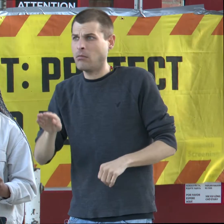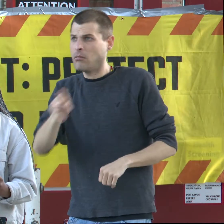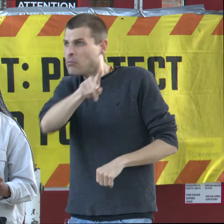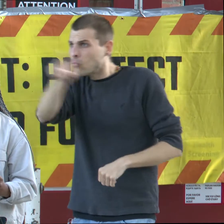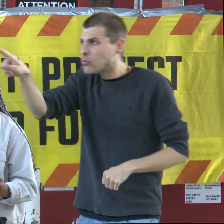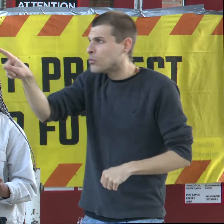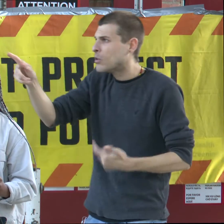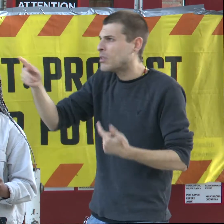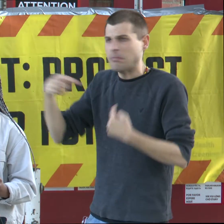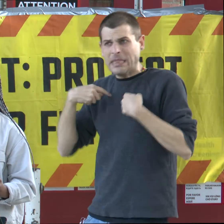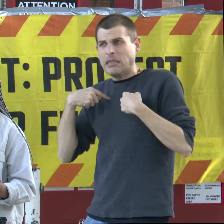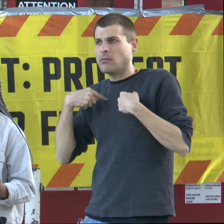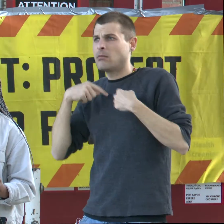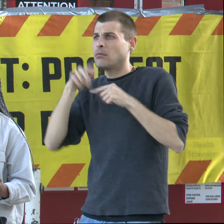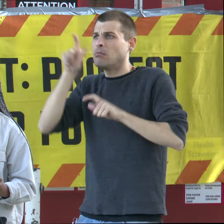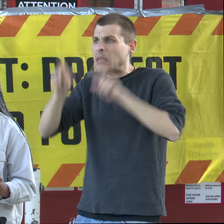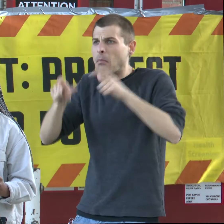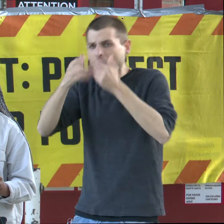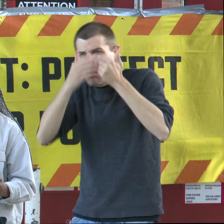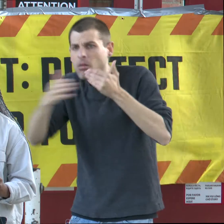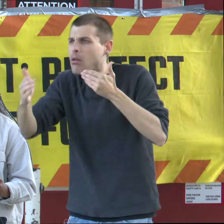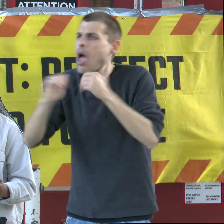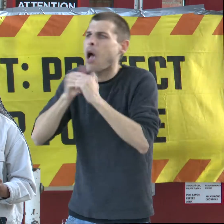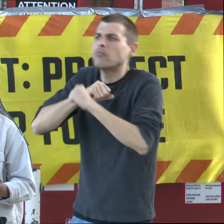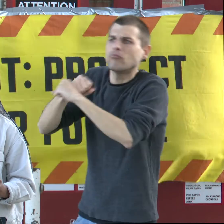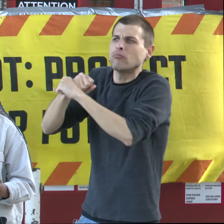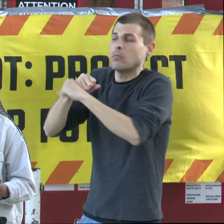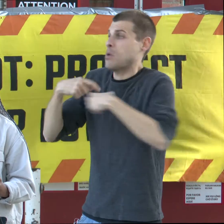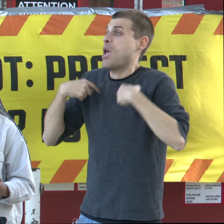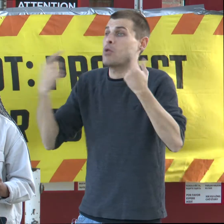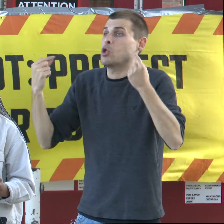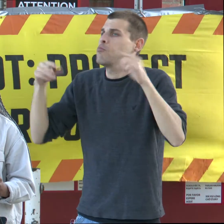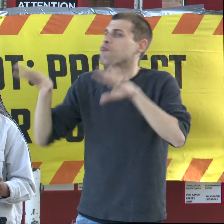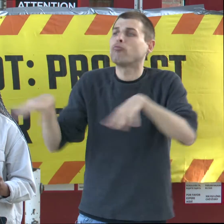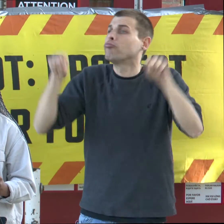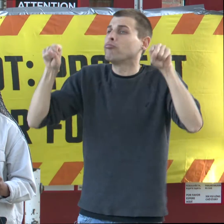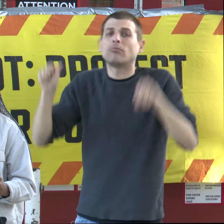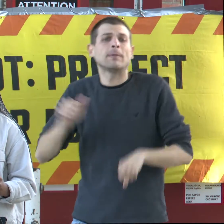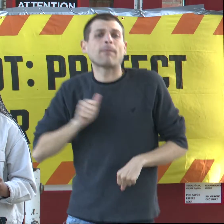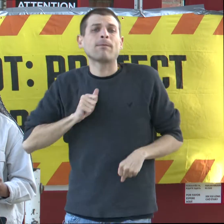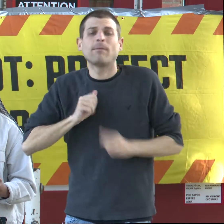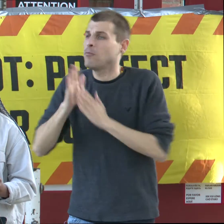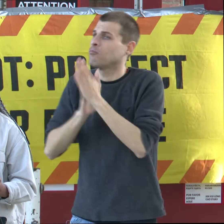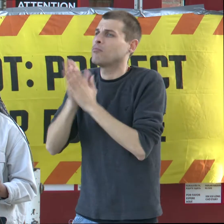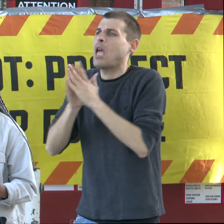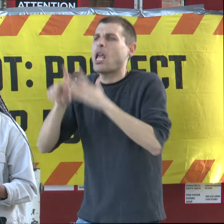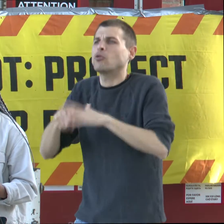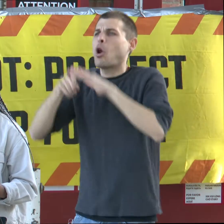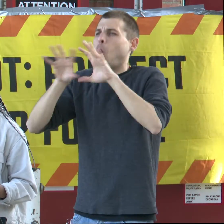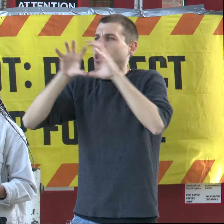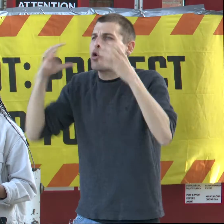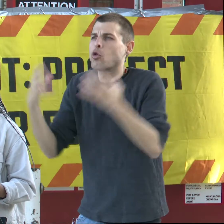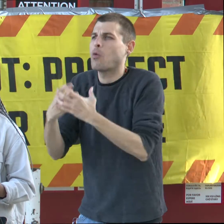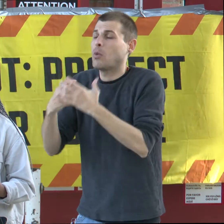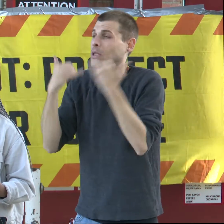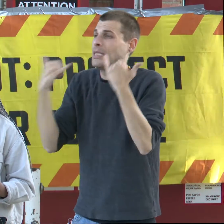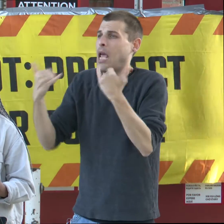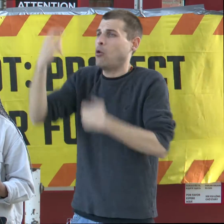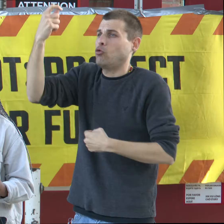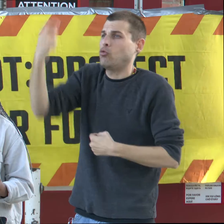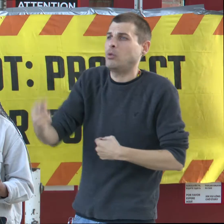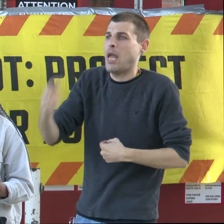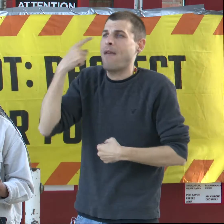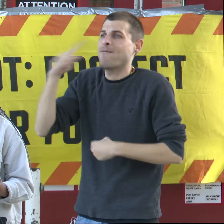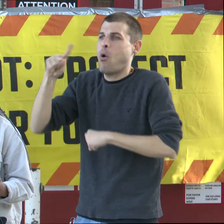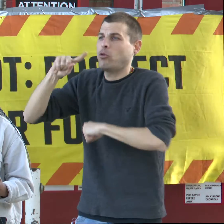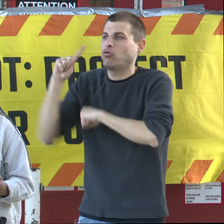after us? Personally, my solution has been taking matters into my own hands and starting a global movement called Tuesdays for Trash, which